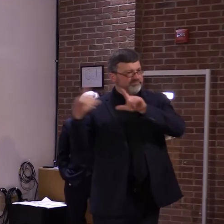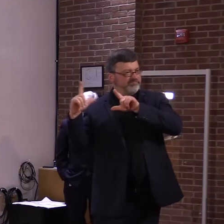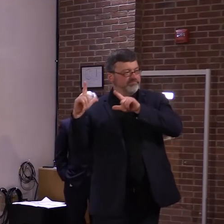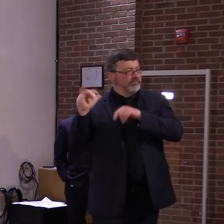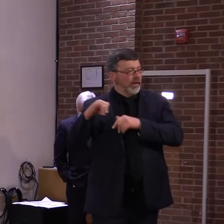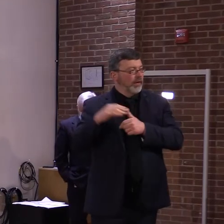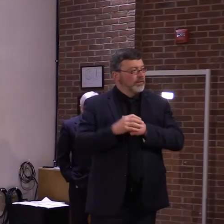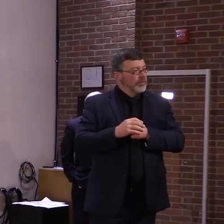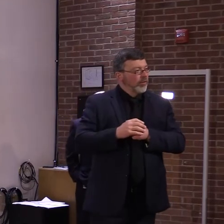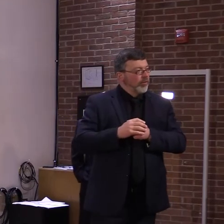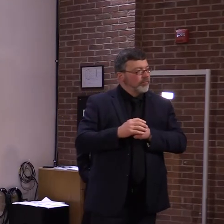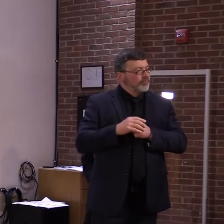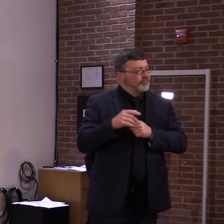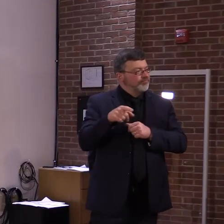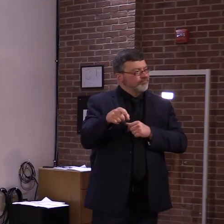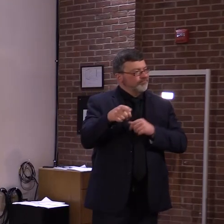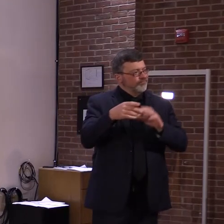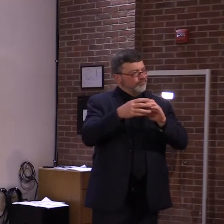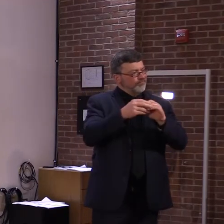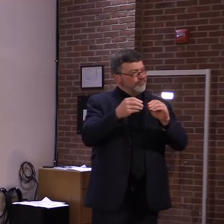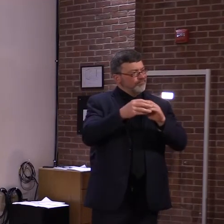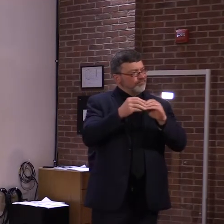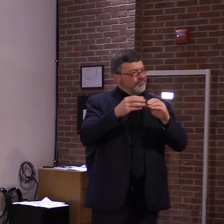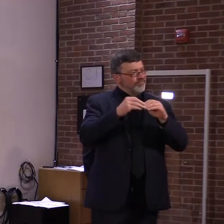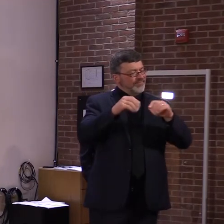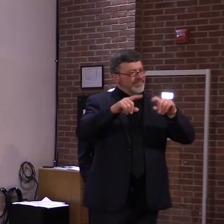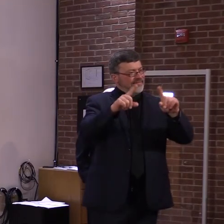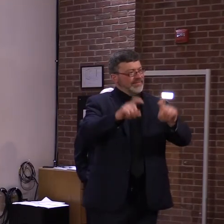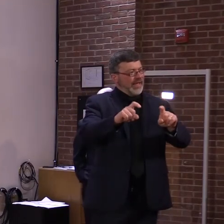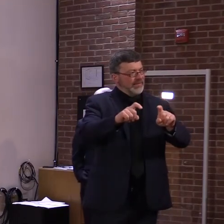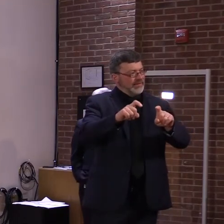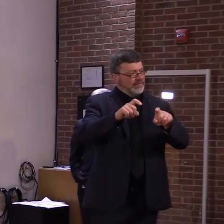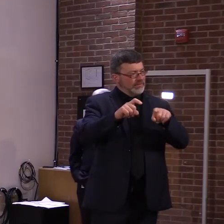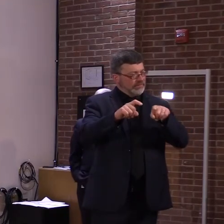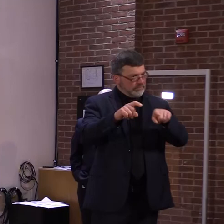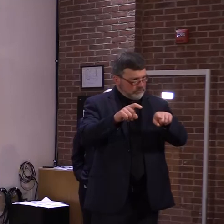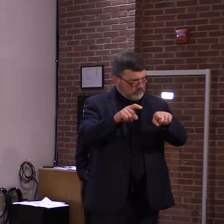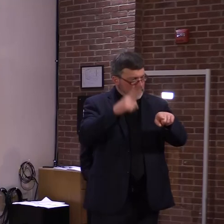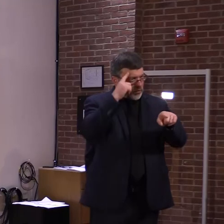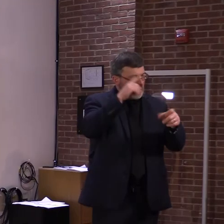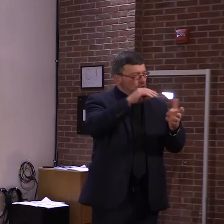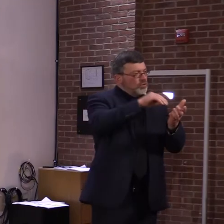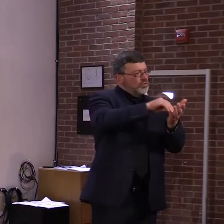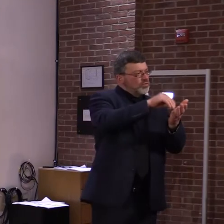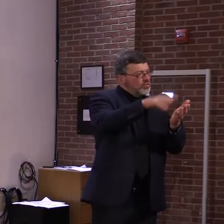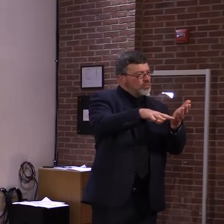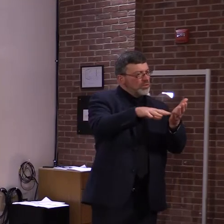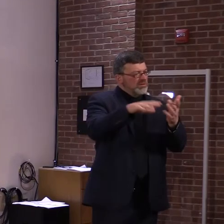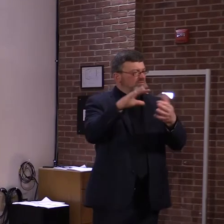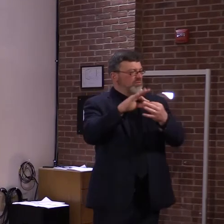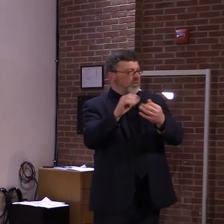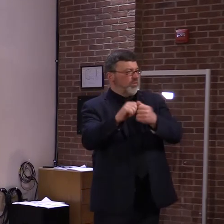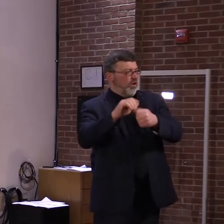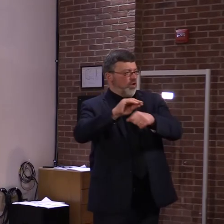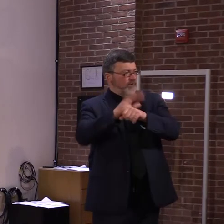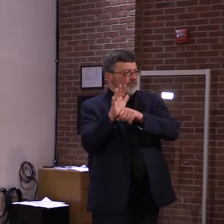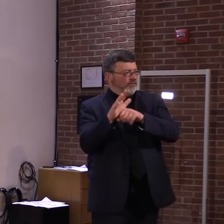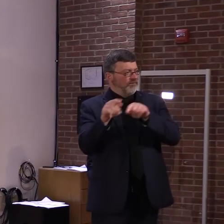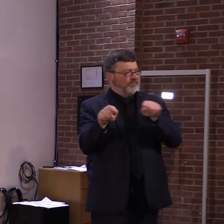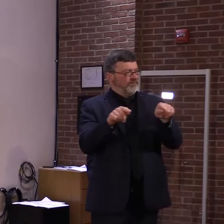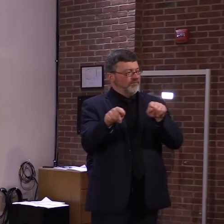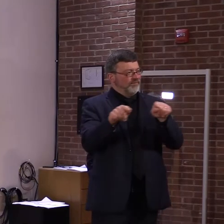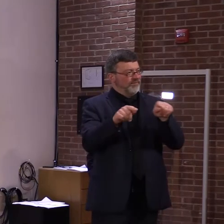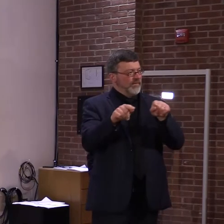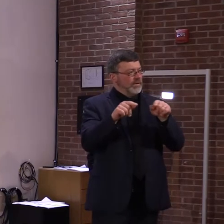looking for a few more details on that. How long do you expect the pilot to run? Is there any plan